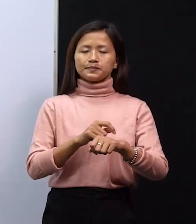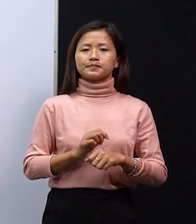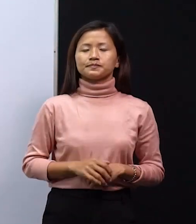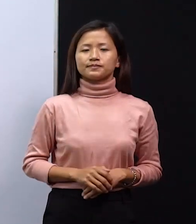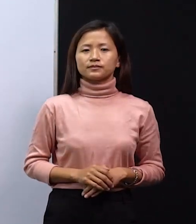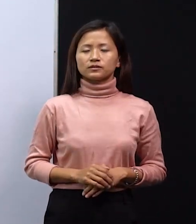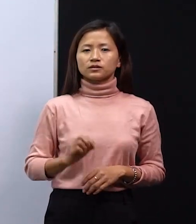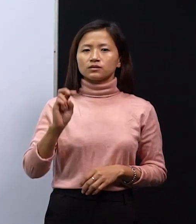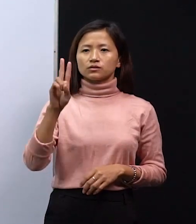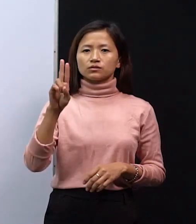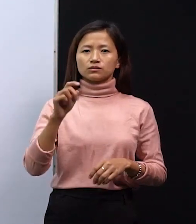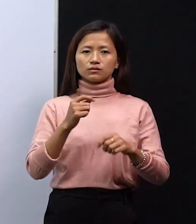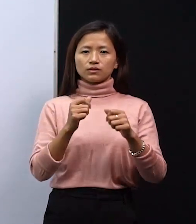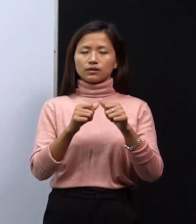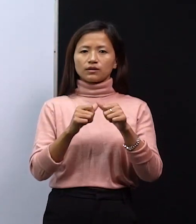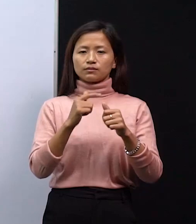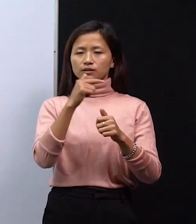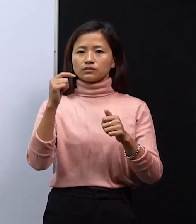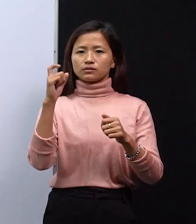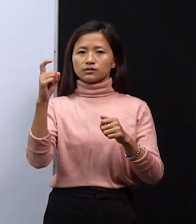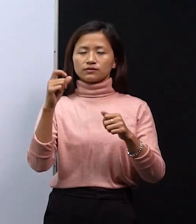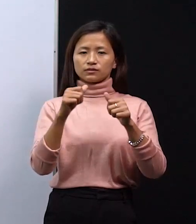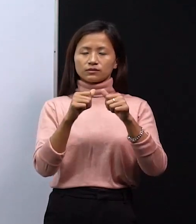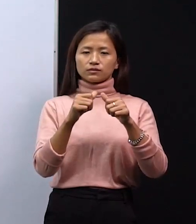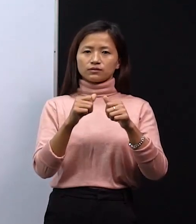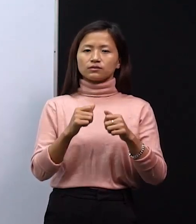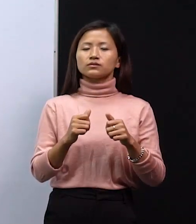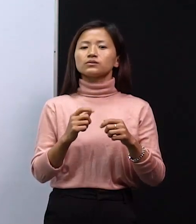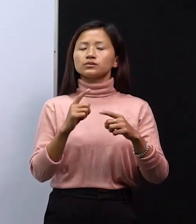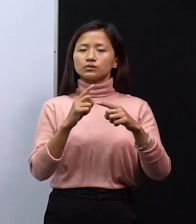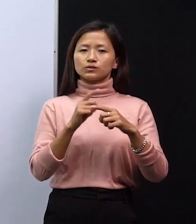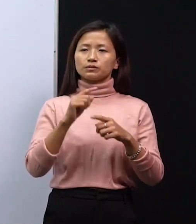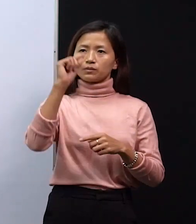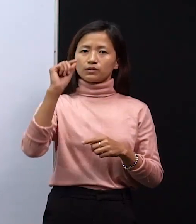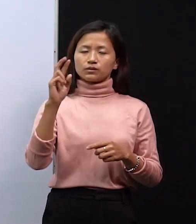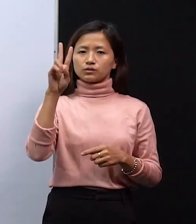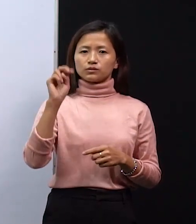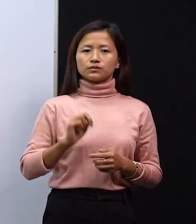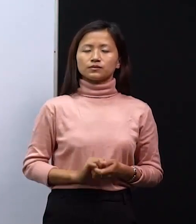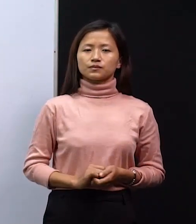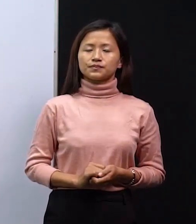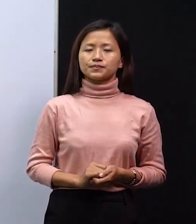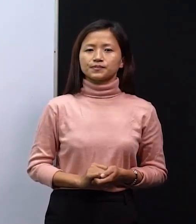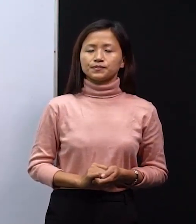as 2a minus 7 to the power 2. Okay?